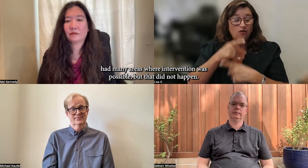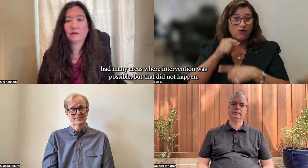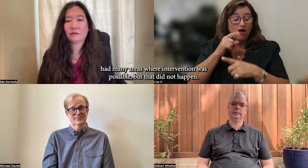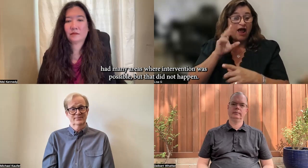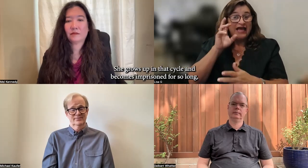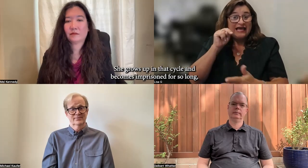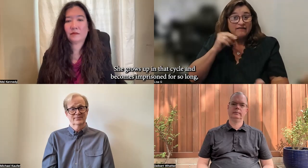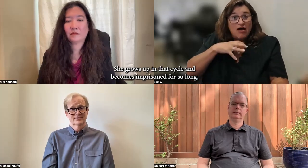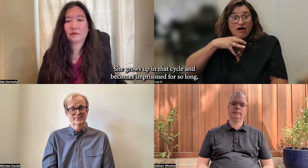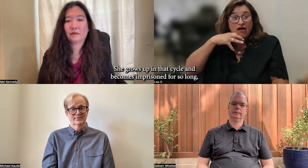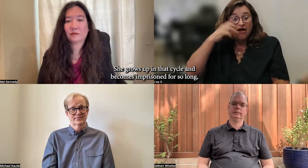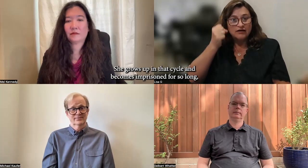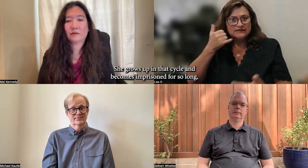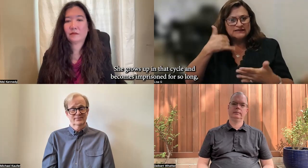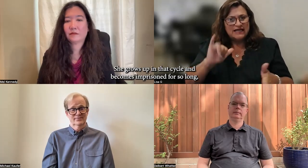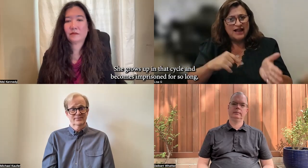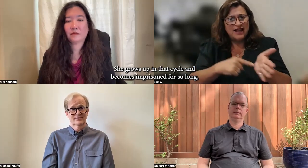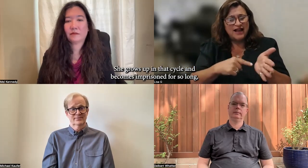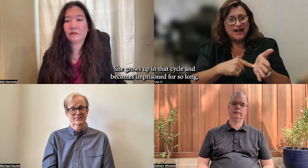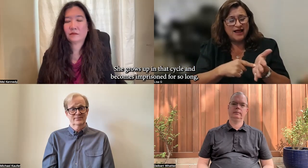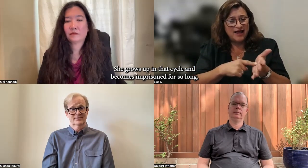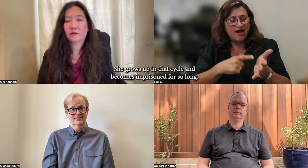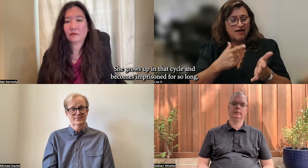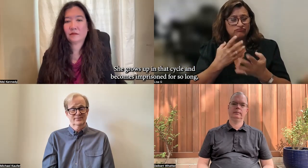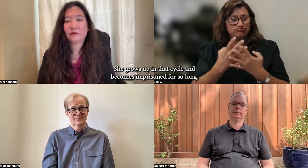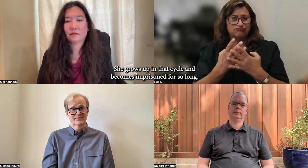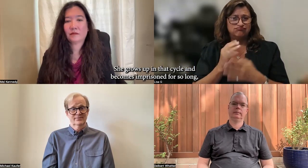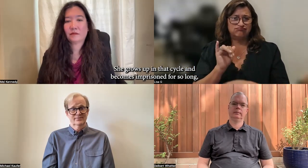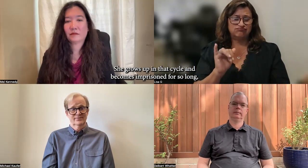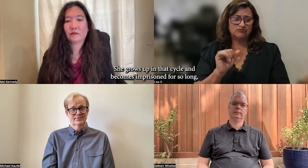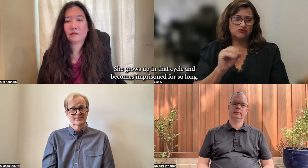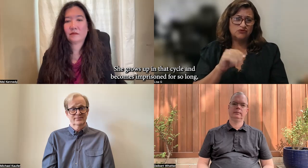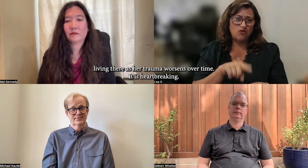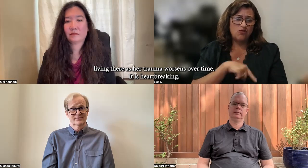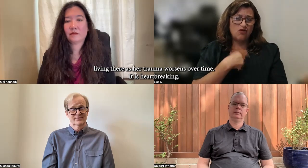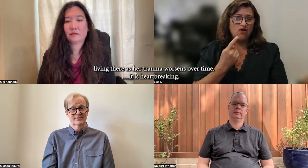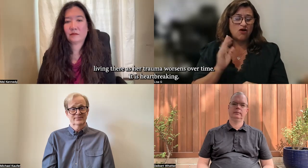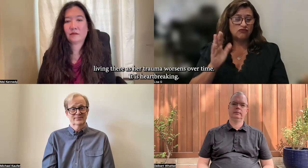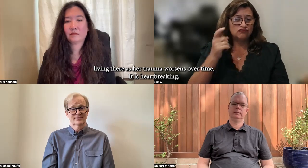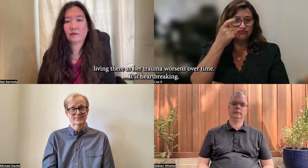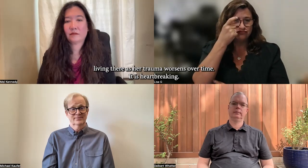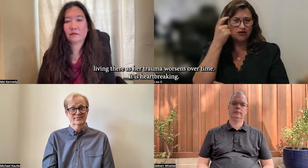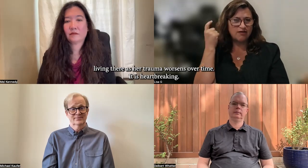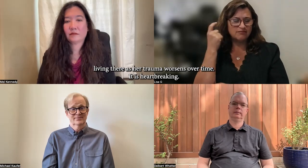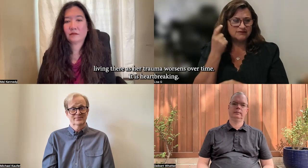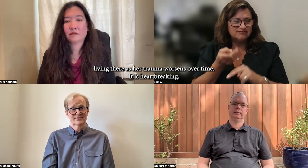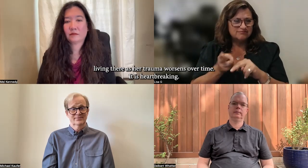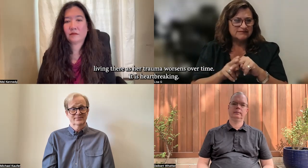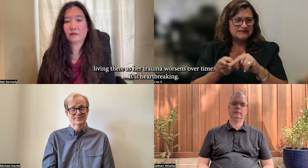was possible, but that did not happen. She grows up in that cycle and becomes imprisoned for so long, living there as her trauma worsens